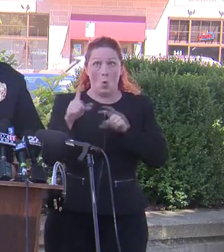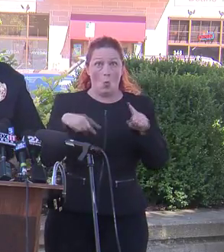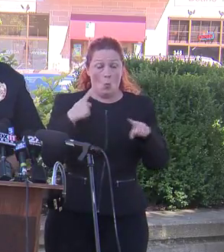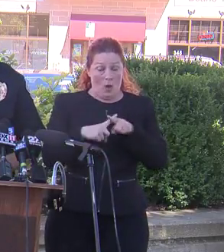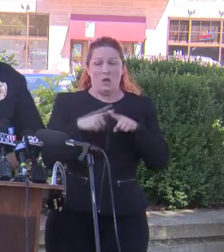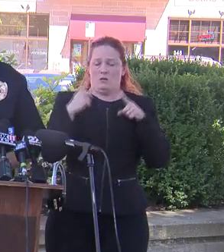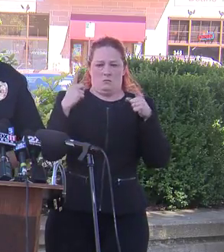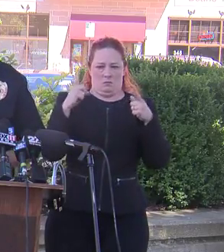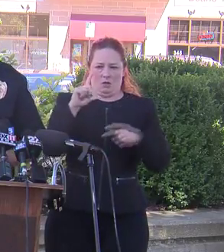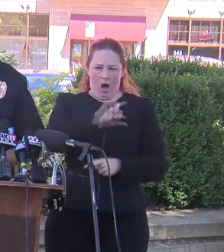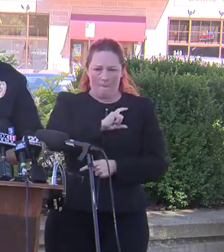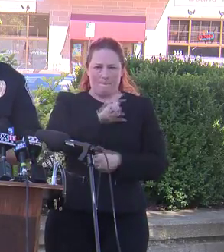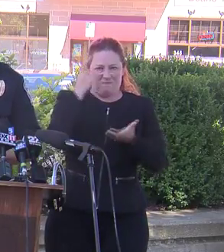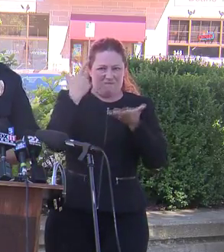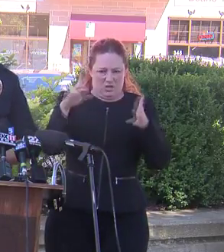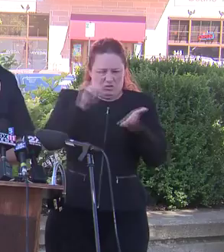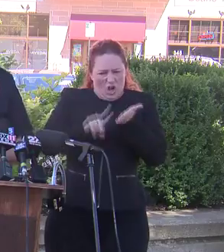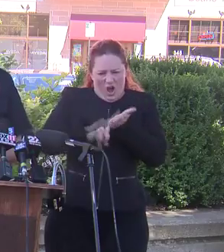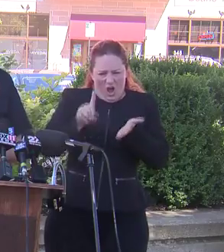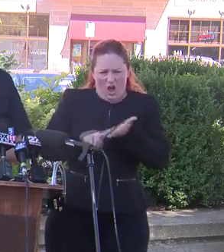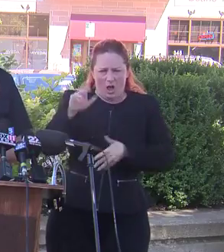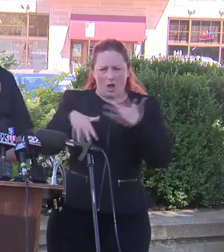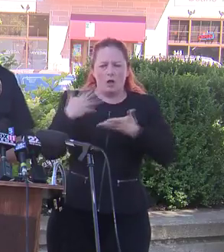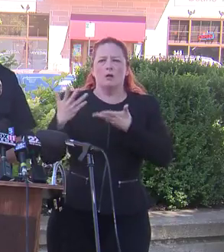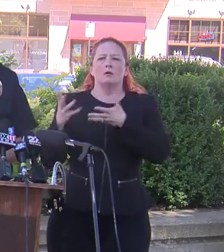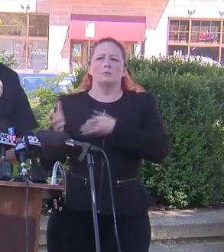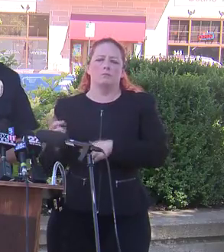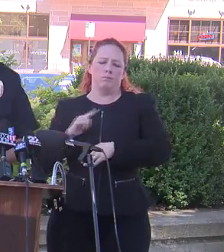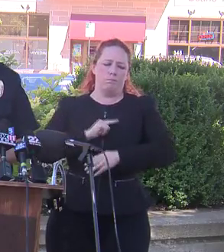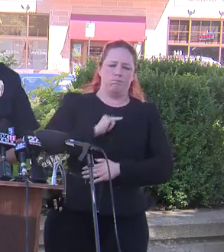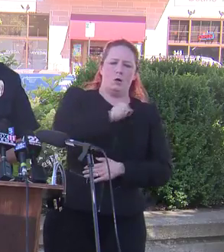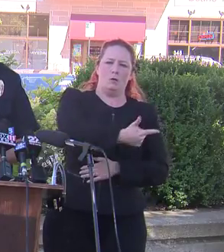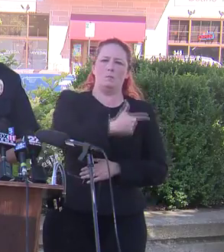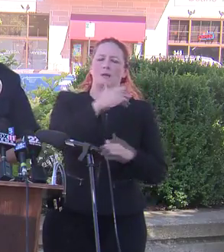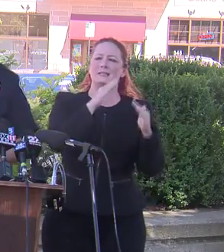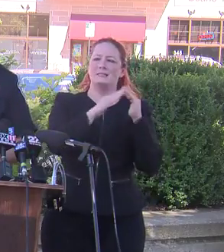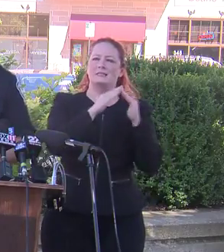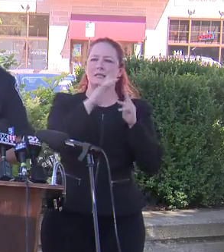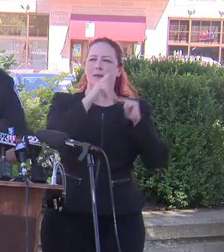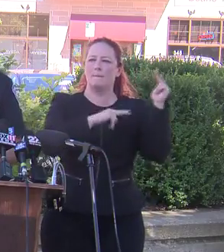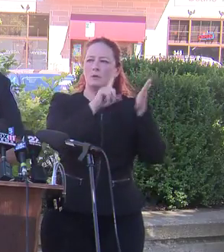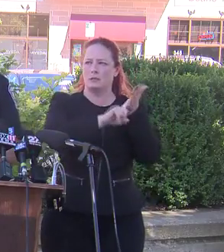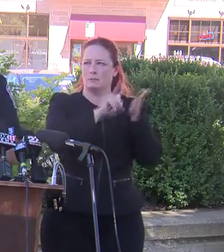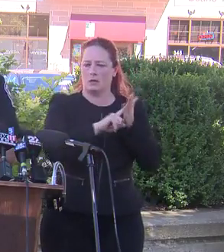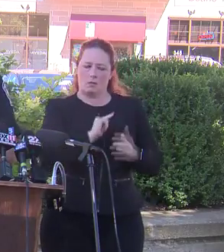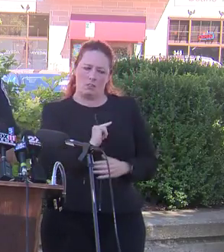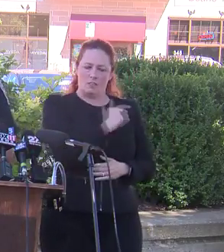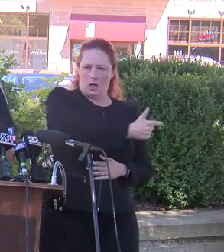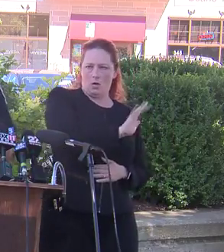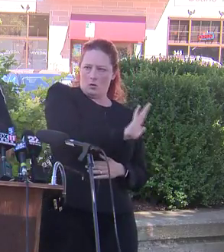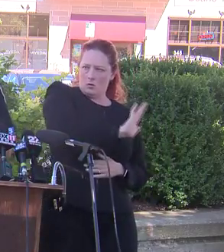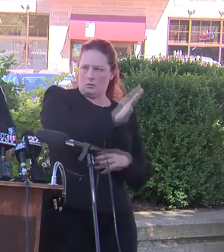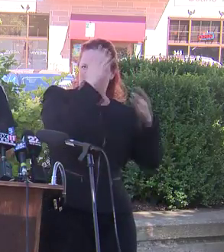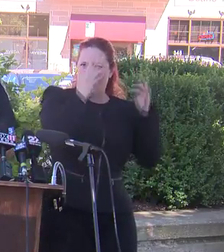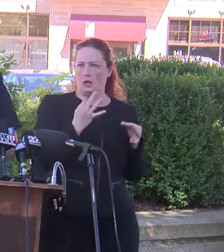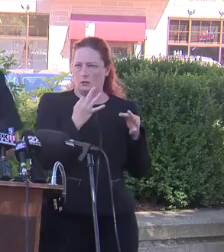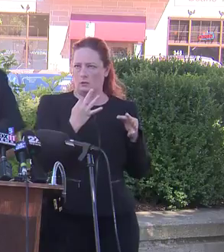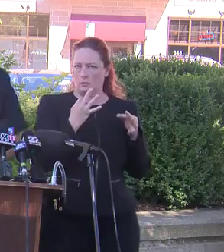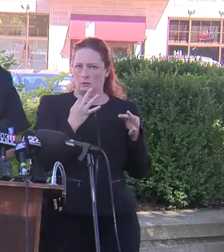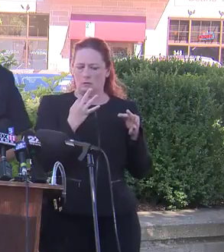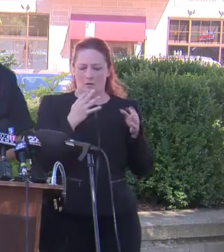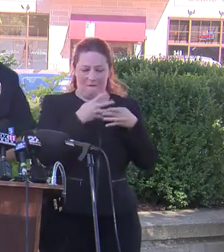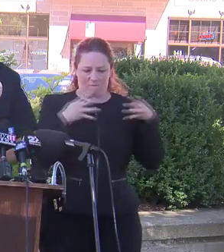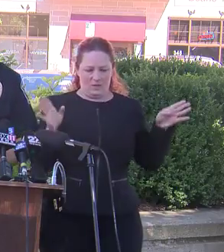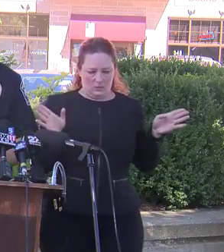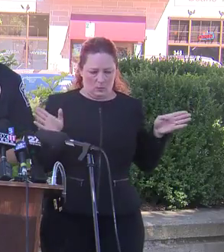remove ourselves, that'll be turned over to our city building inspection, all right? And then they'll be making the determination if that fence can